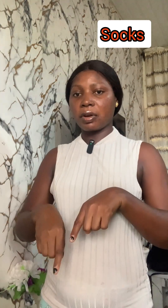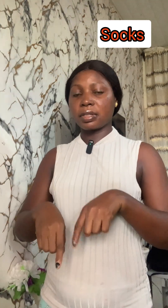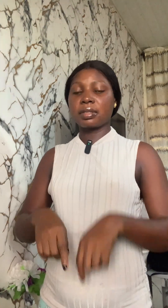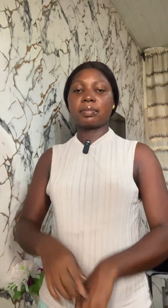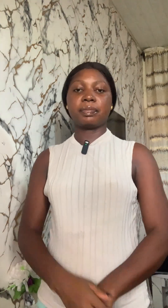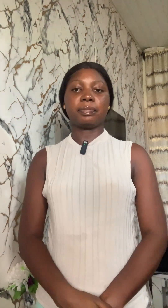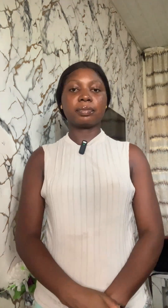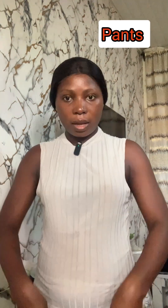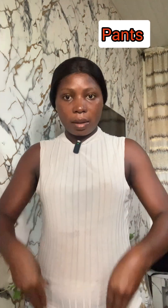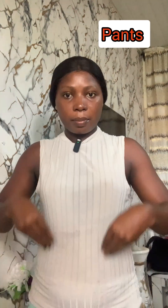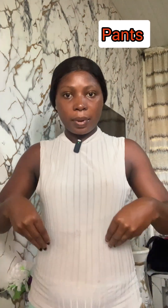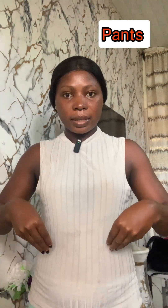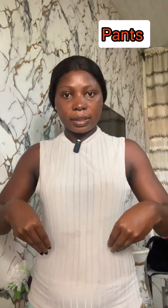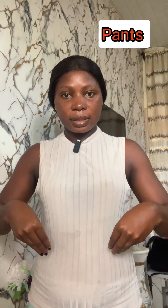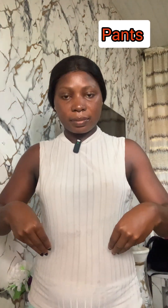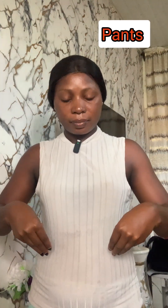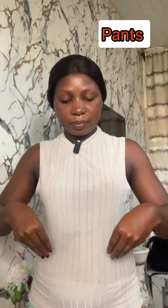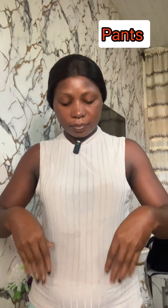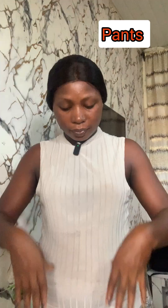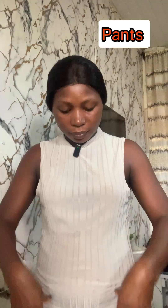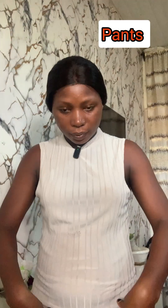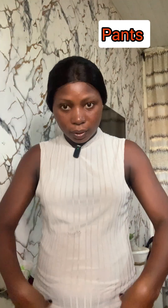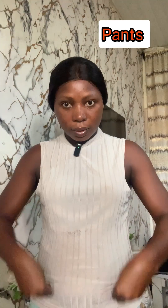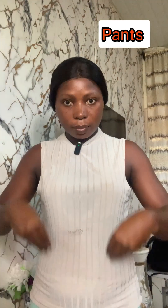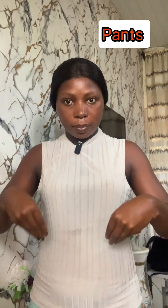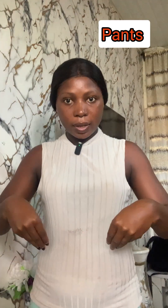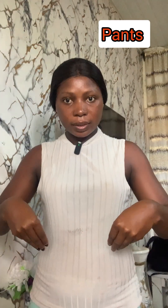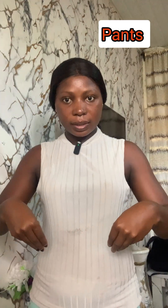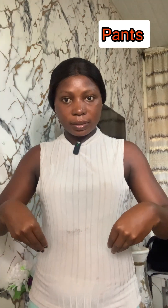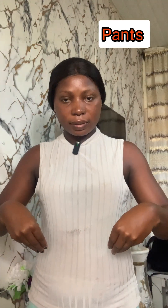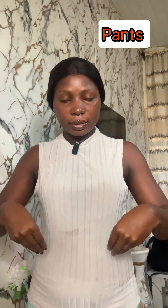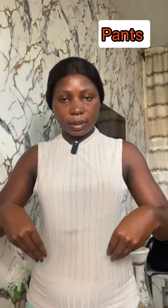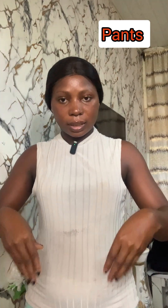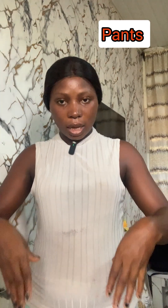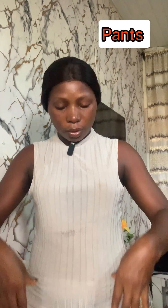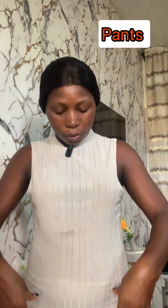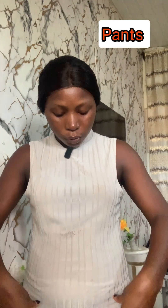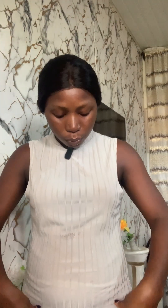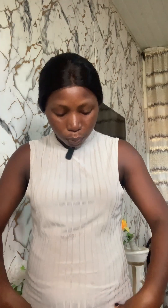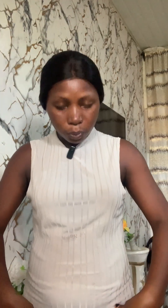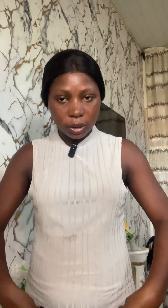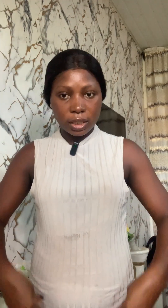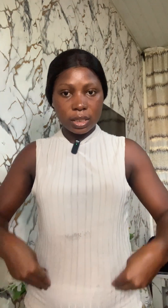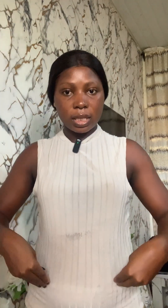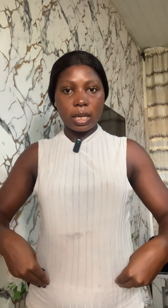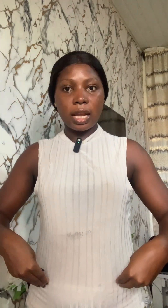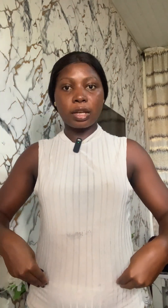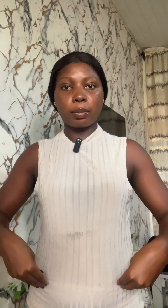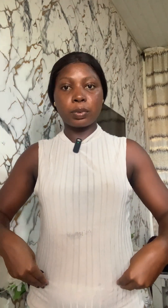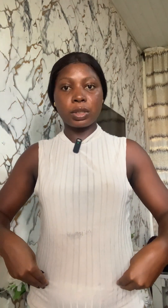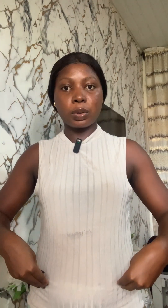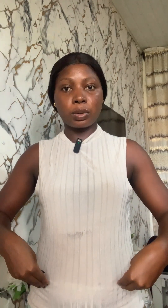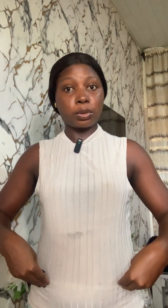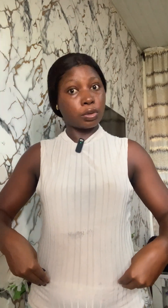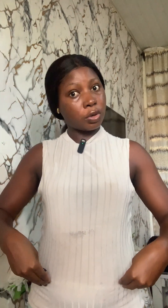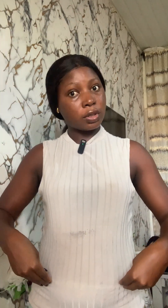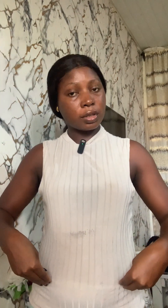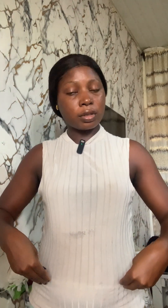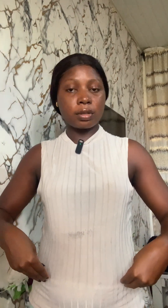Socks. Pant. Pant. Now you pull this like you're putting on your trousers,